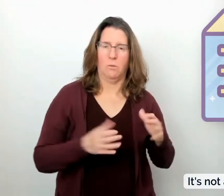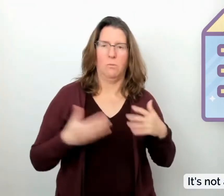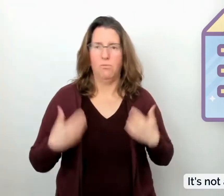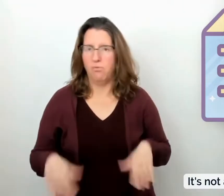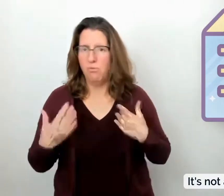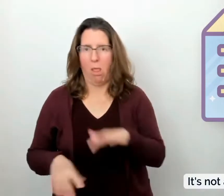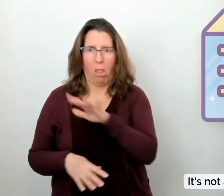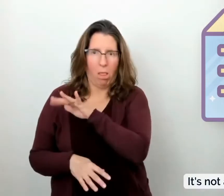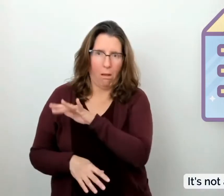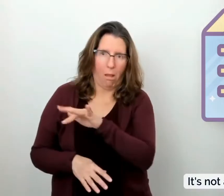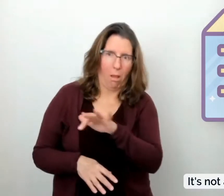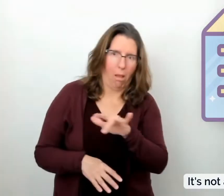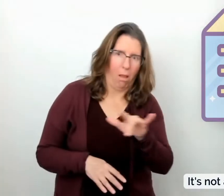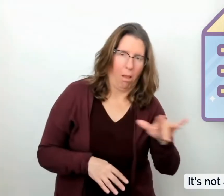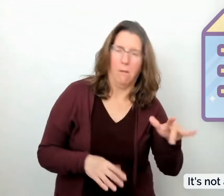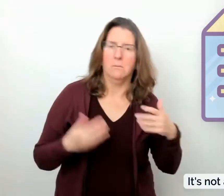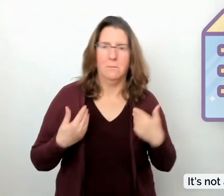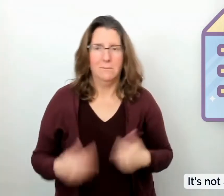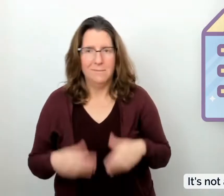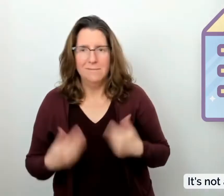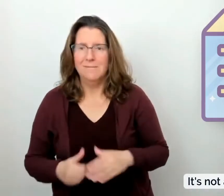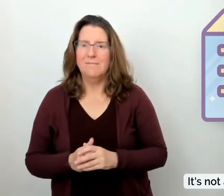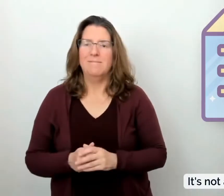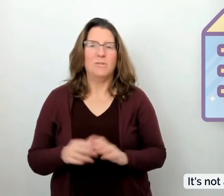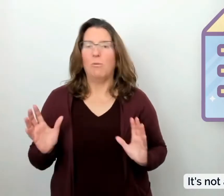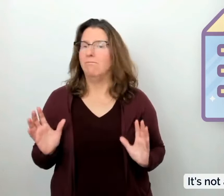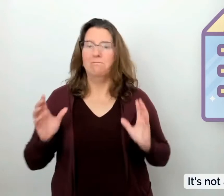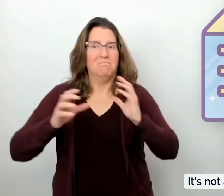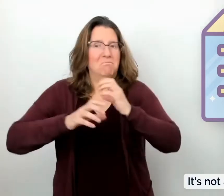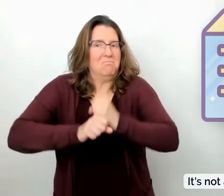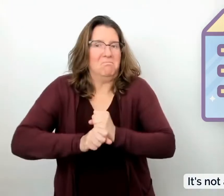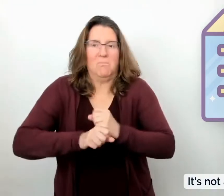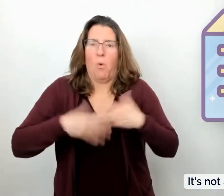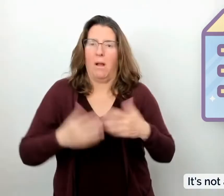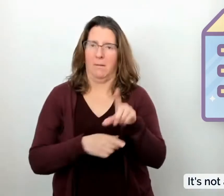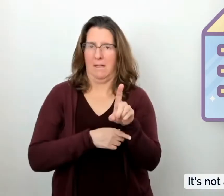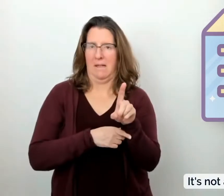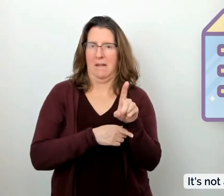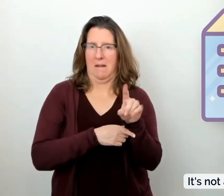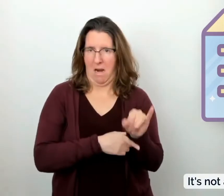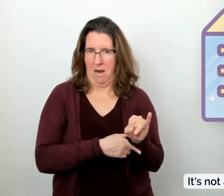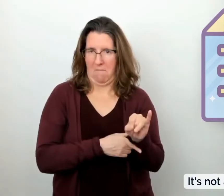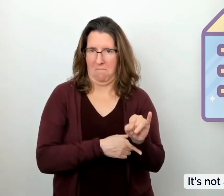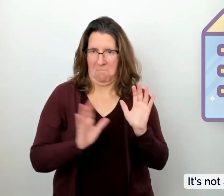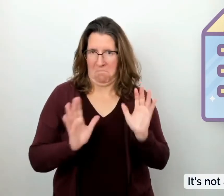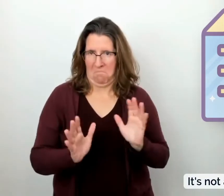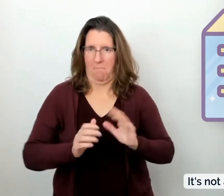Differentiating is a long word to fingerspell. For our purposes, for this lesson, I will use the signed abbreviation DI to